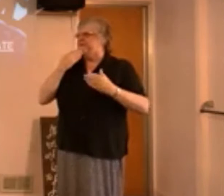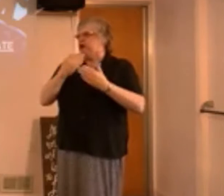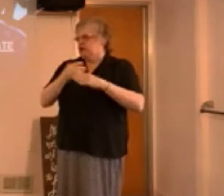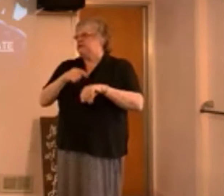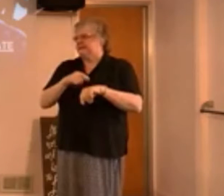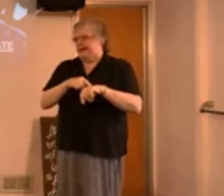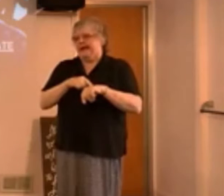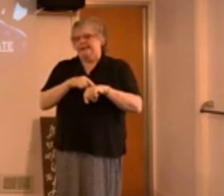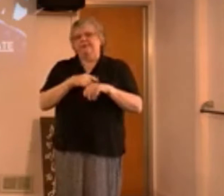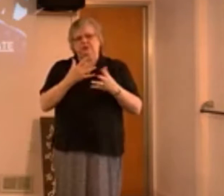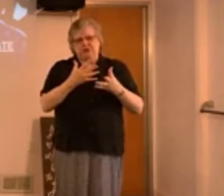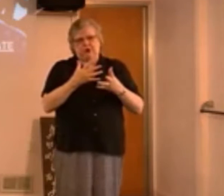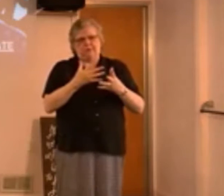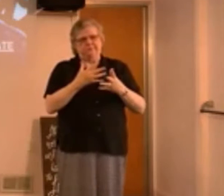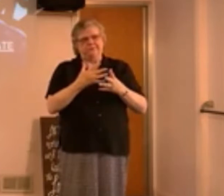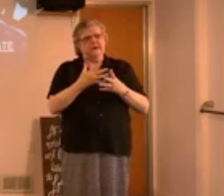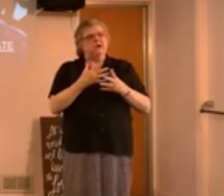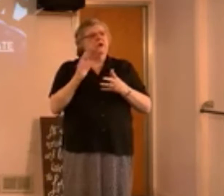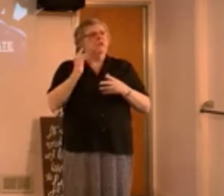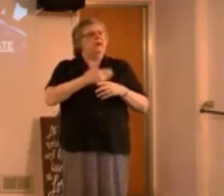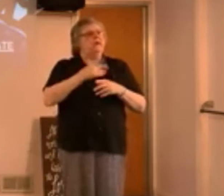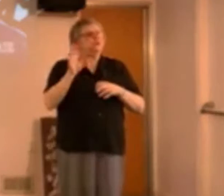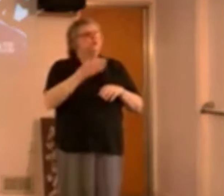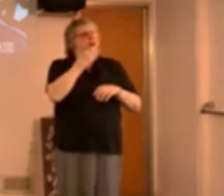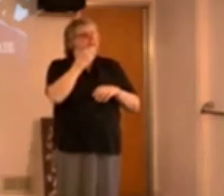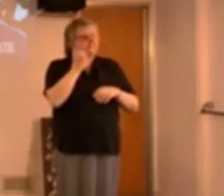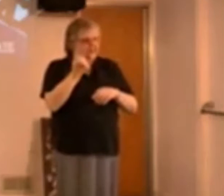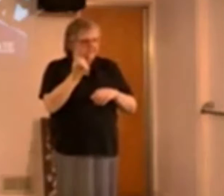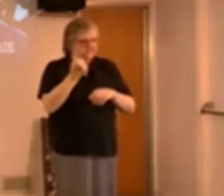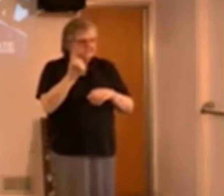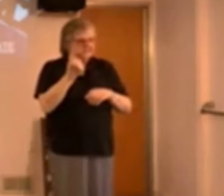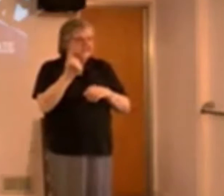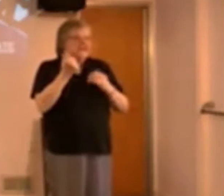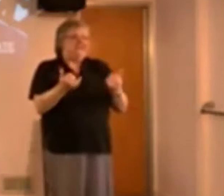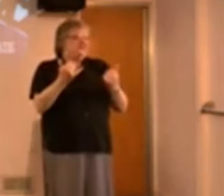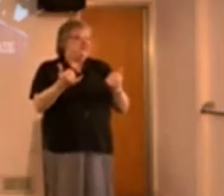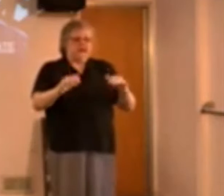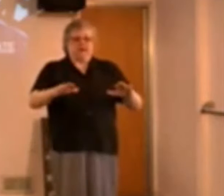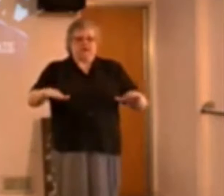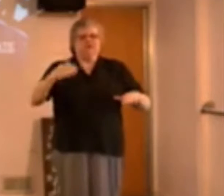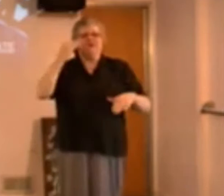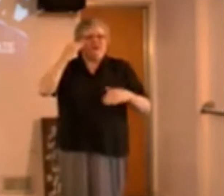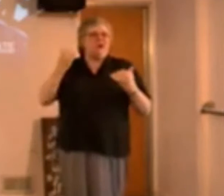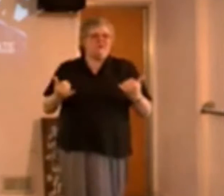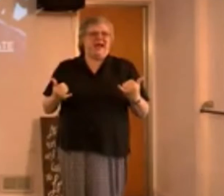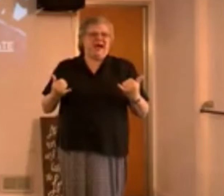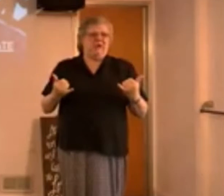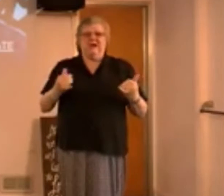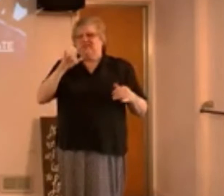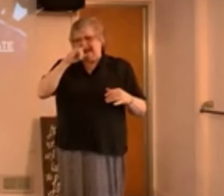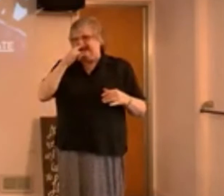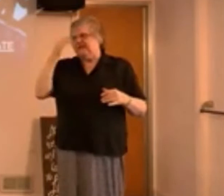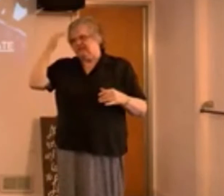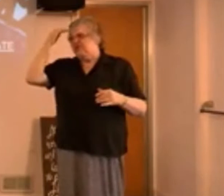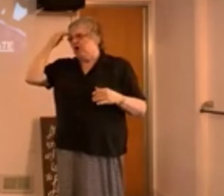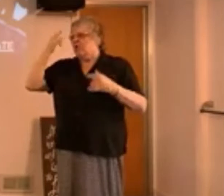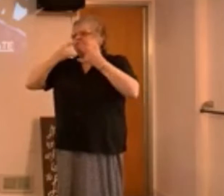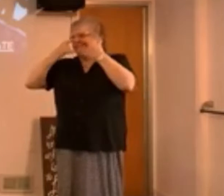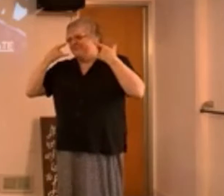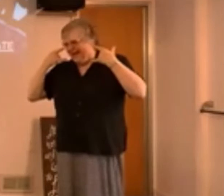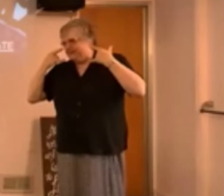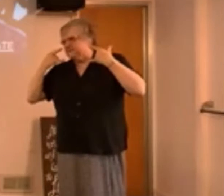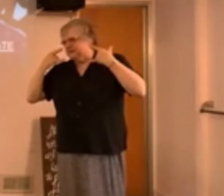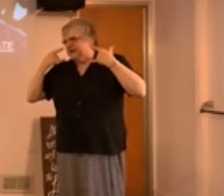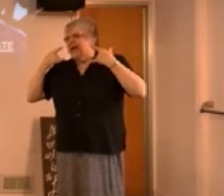respect spaces with others. They've got so used to it now. In one event we had with childcare, kids automatically seated themselves